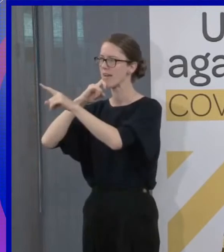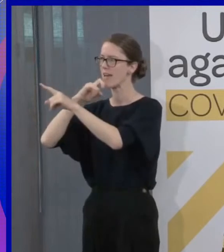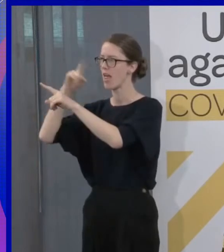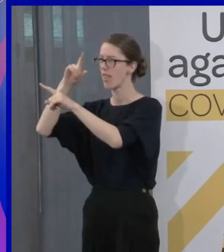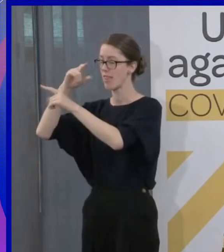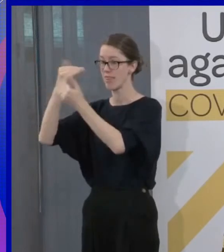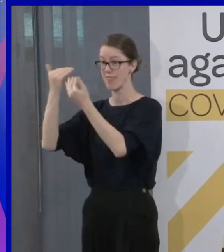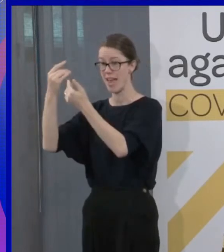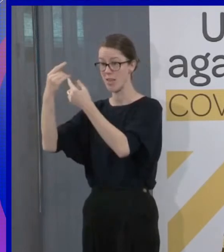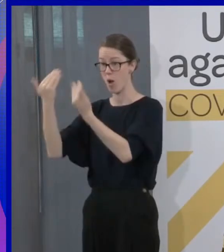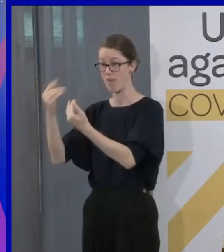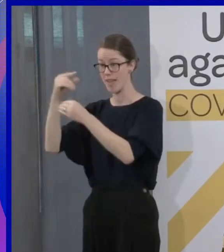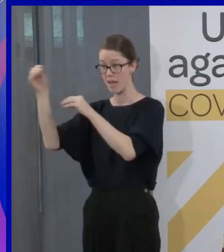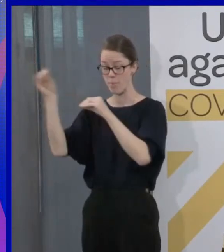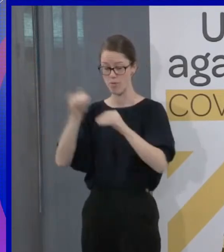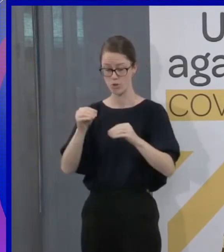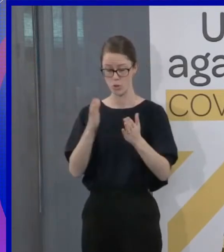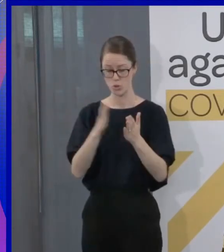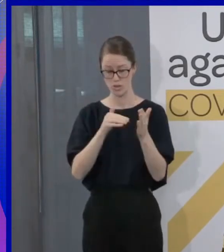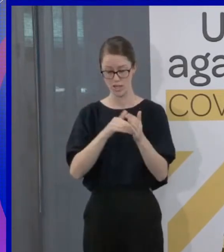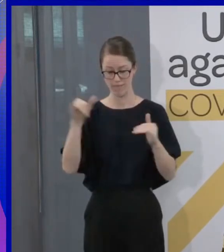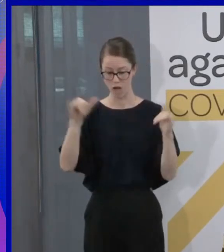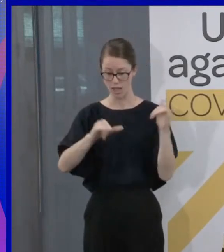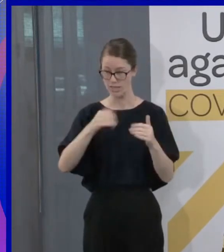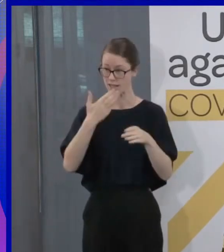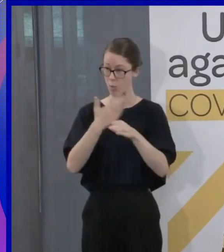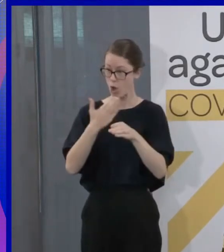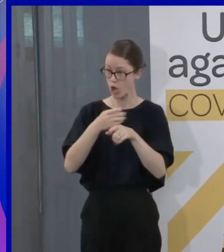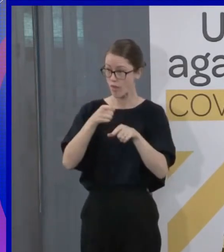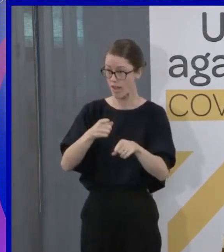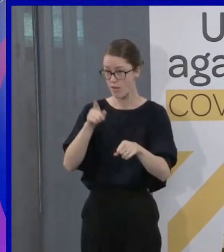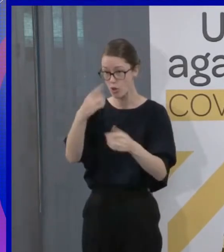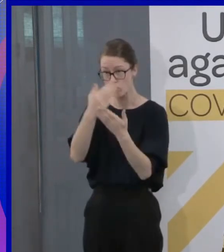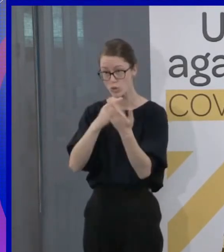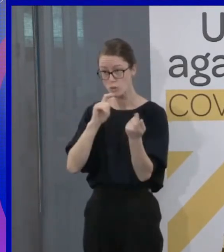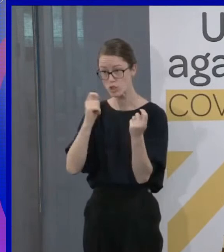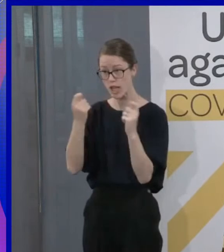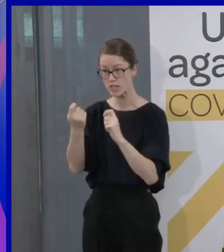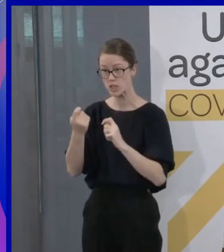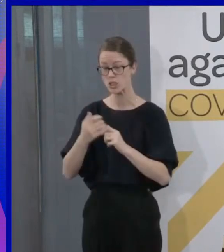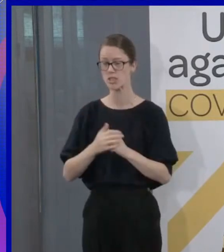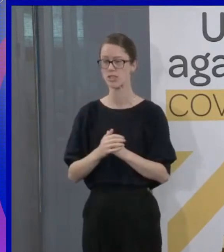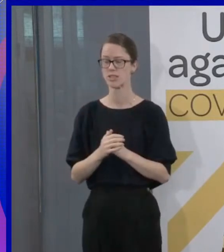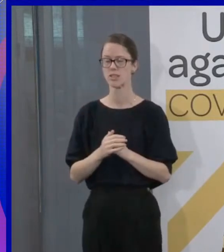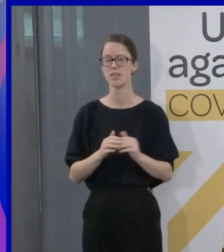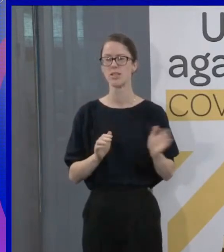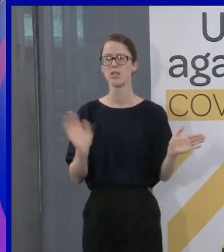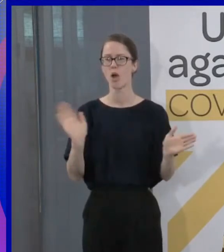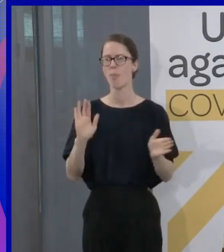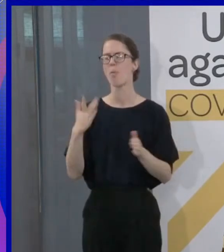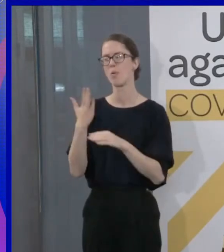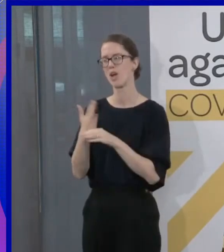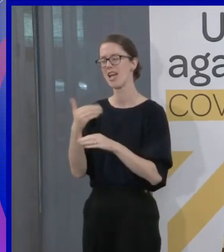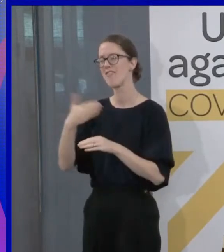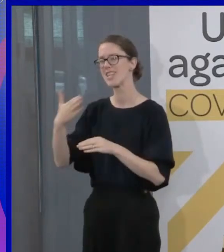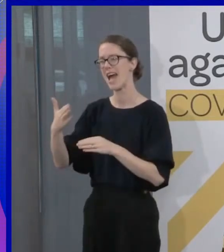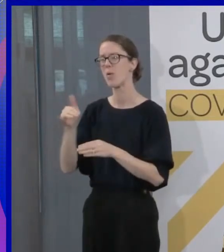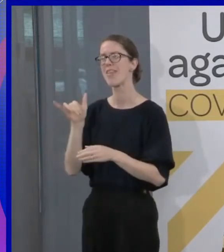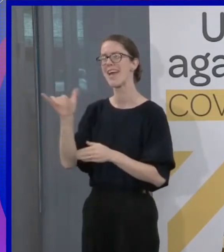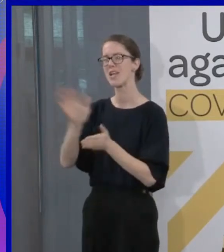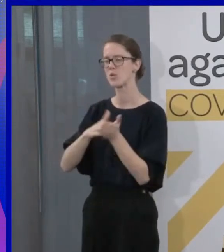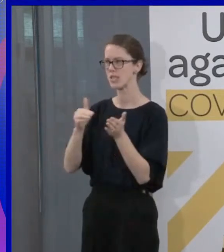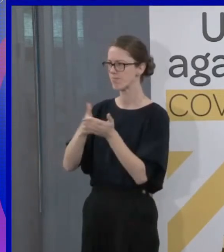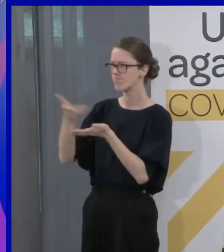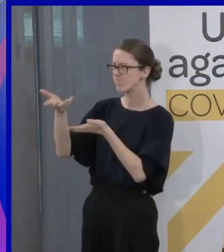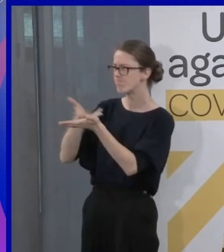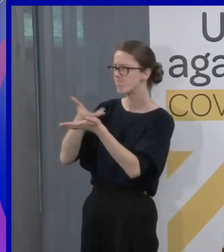self-isolation? Not at this point, but what I can say is we're working almost daily with Air New Zealand around how